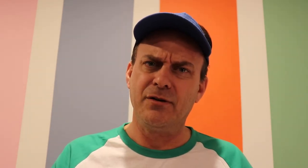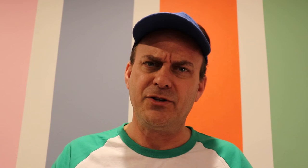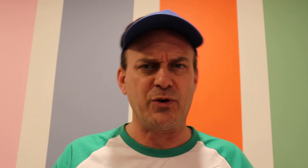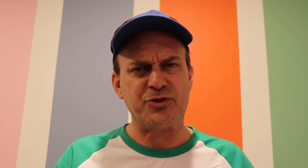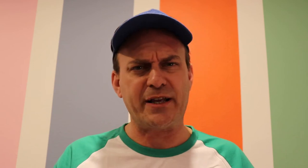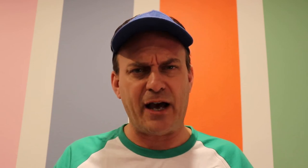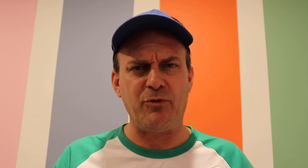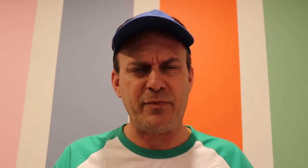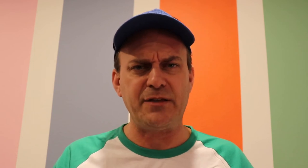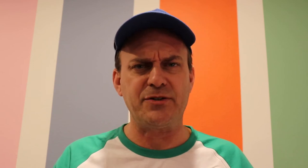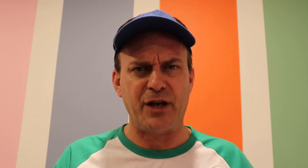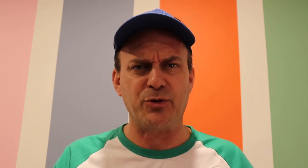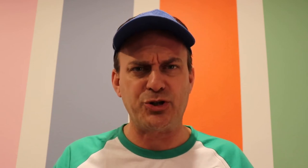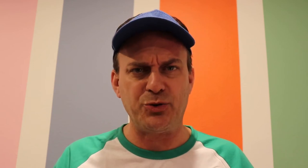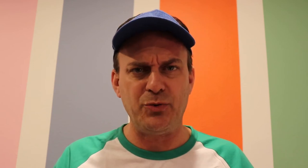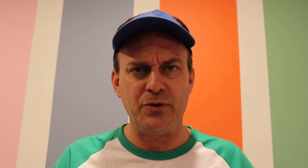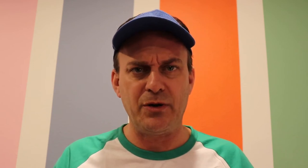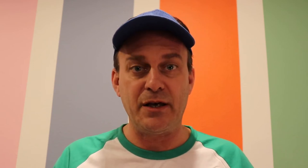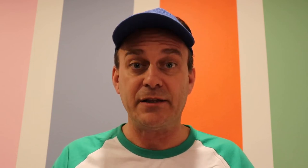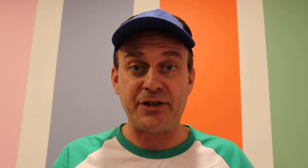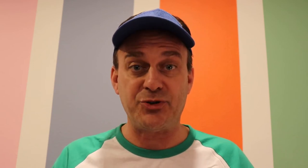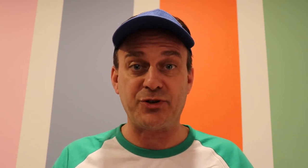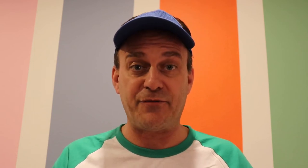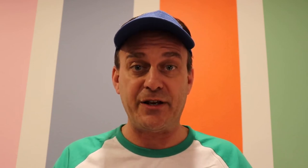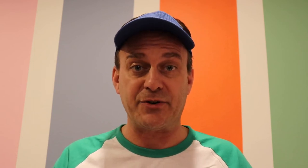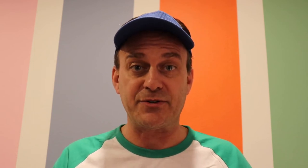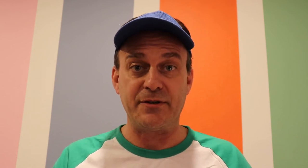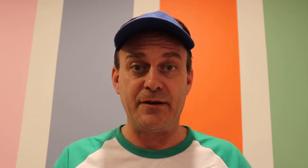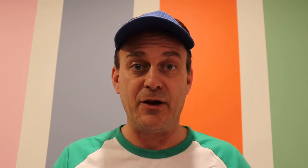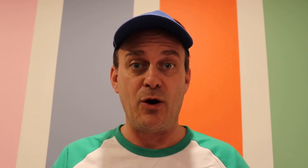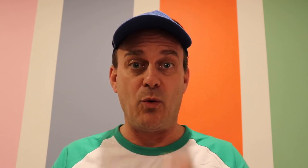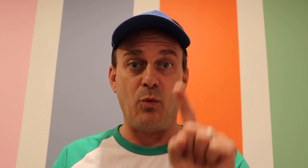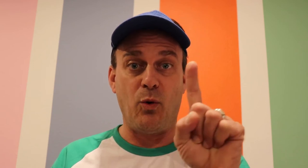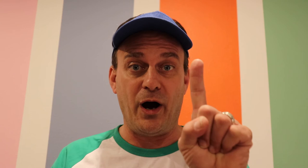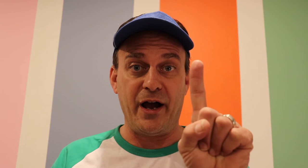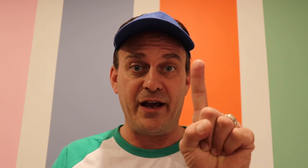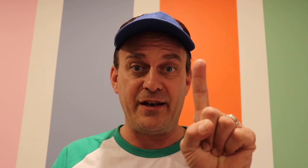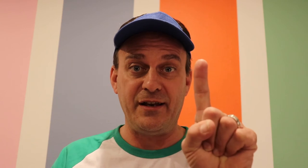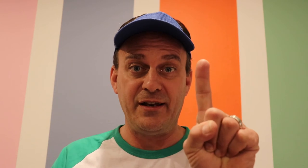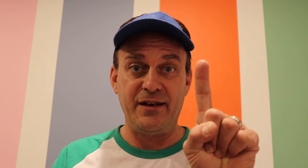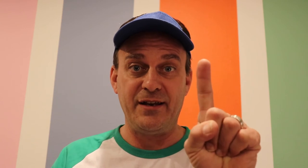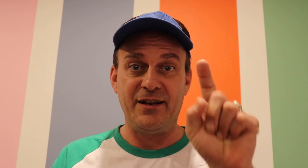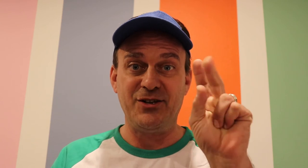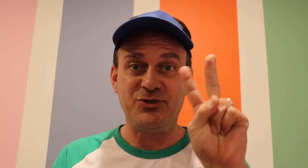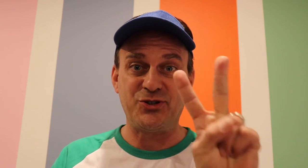Do you want to try to count with me to the number two? Let's use our fingers. One,